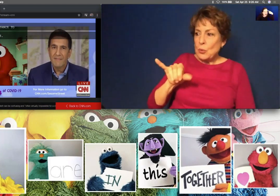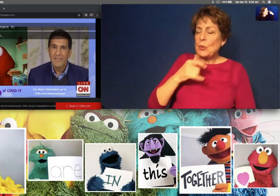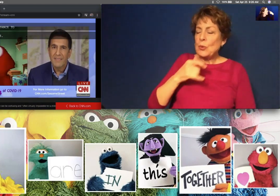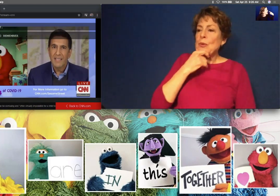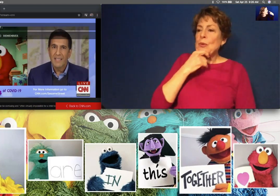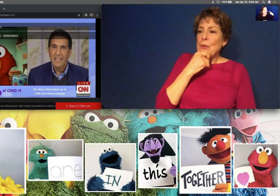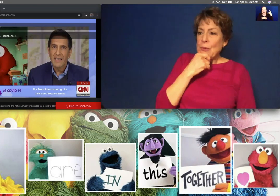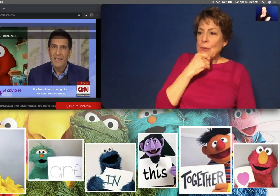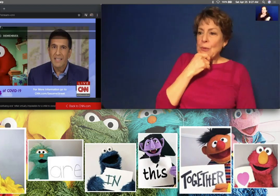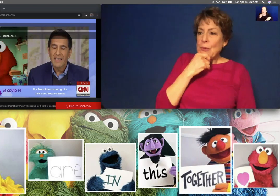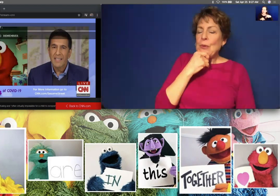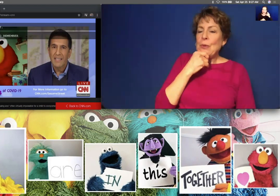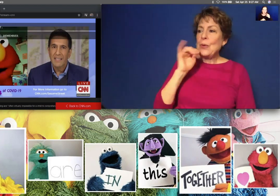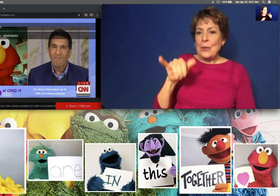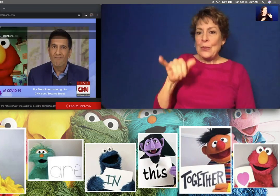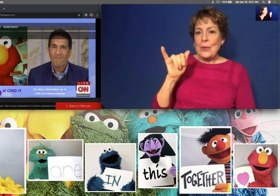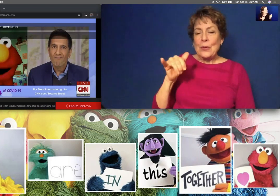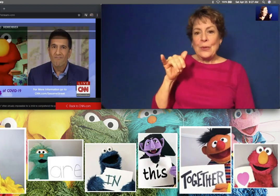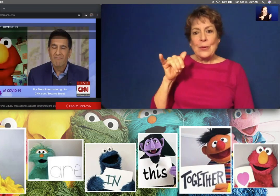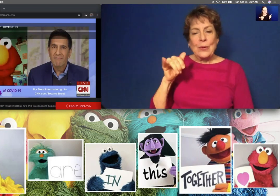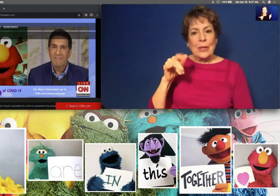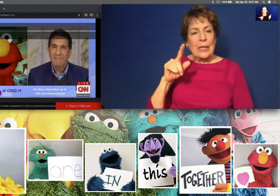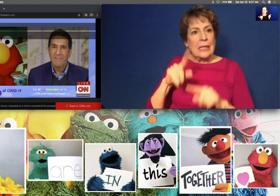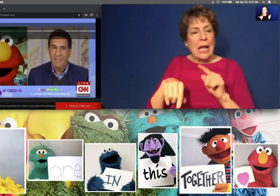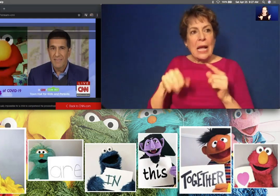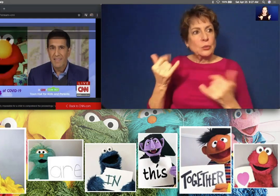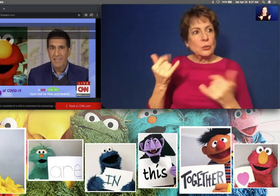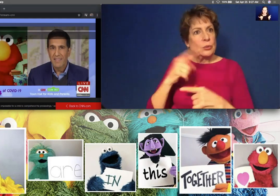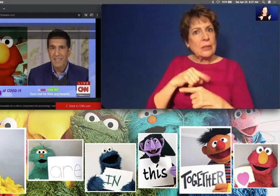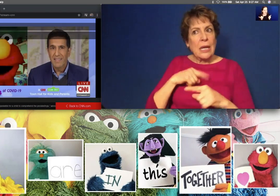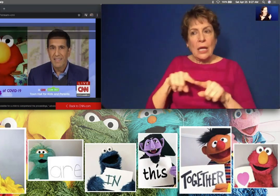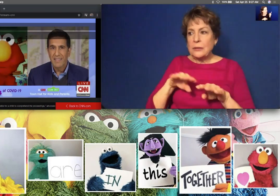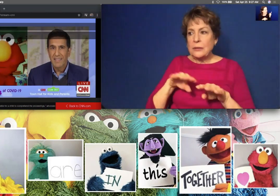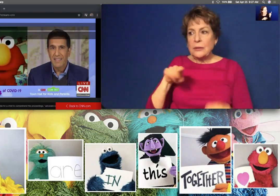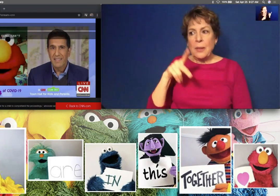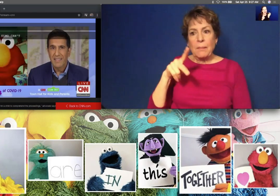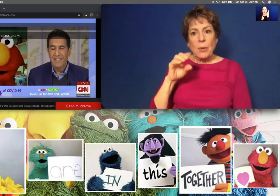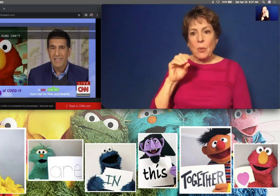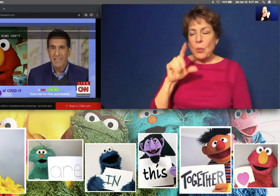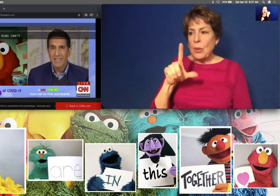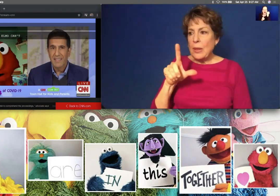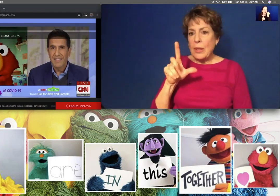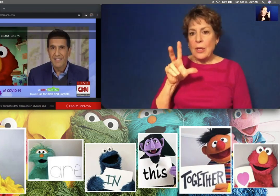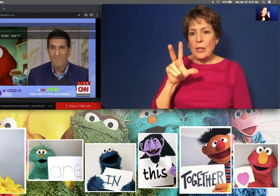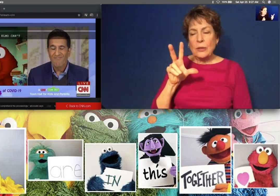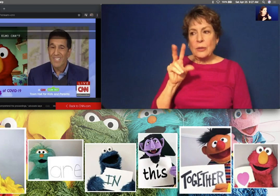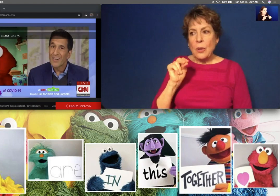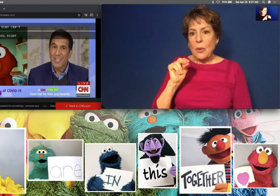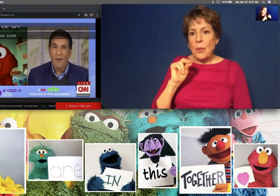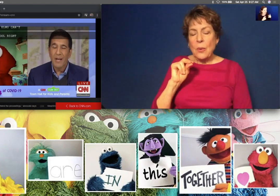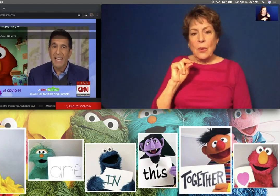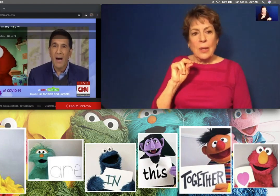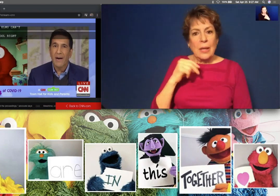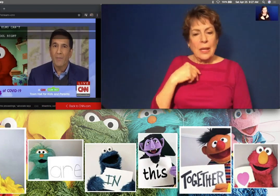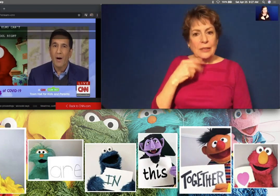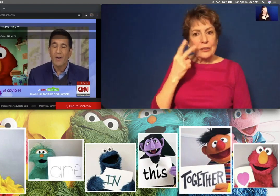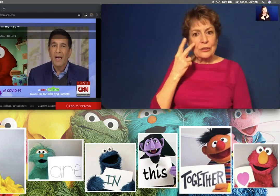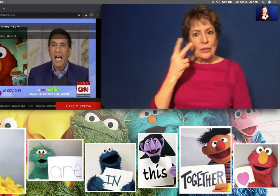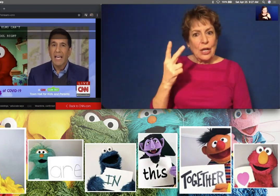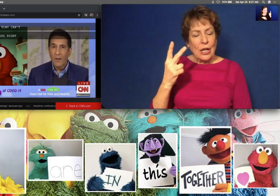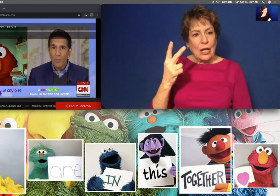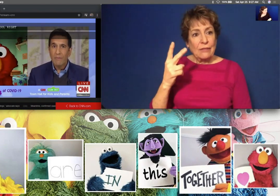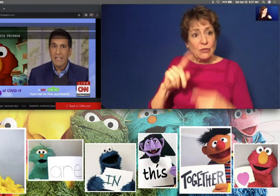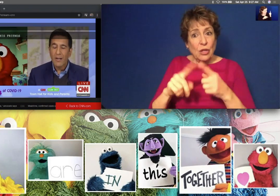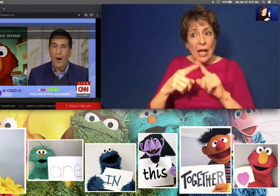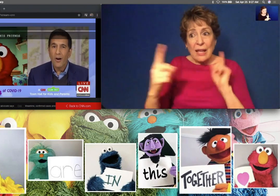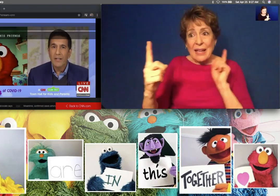pool right now, and, Elmo can't give his friends a hug when he sees them either, can he? No, not right now, Elmo.